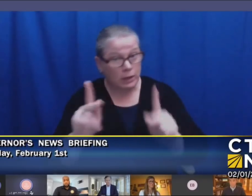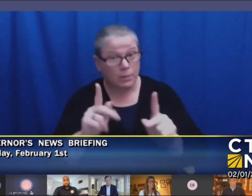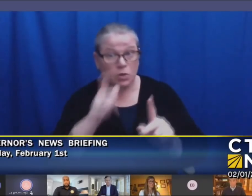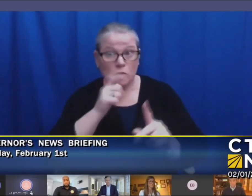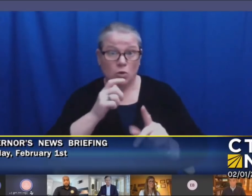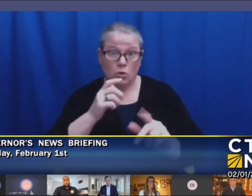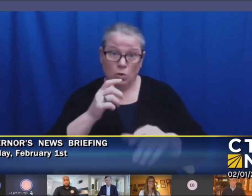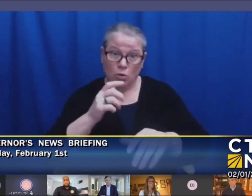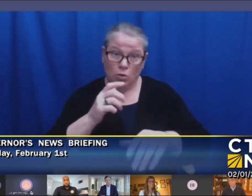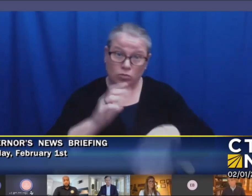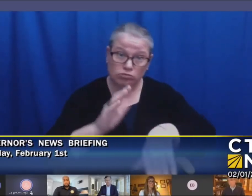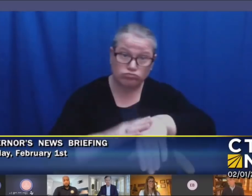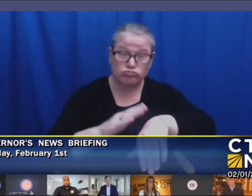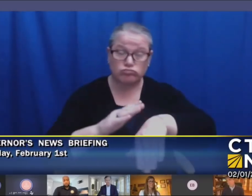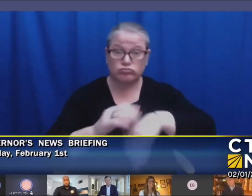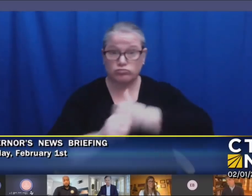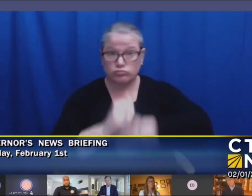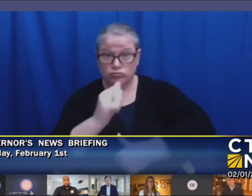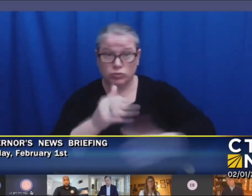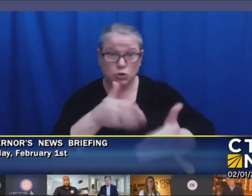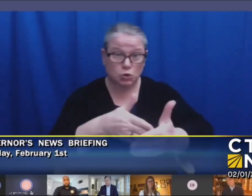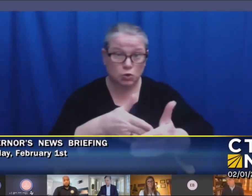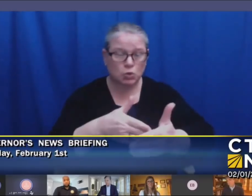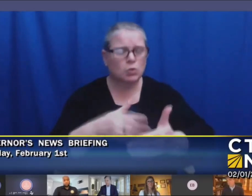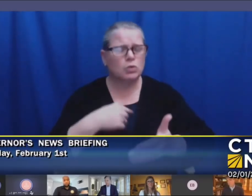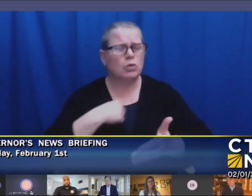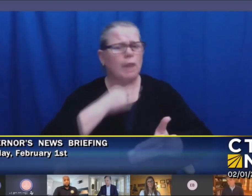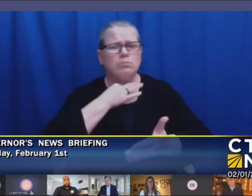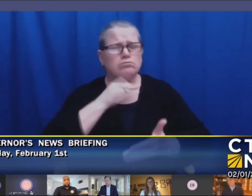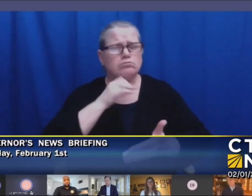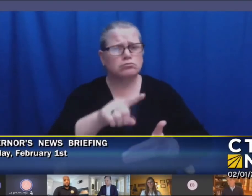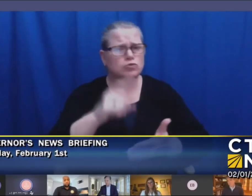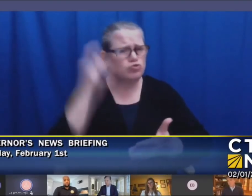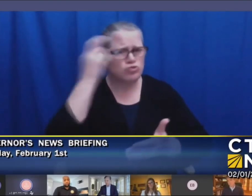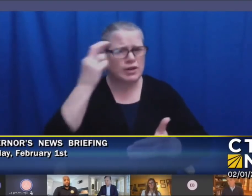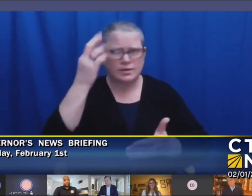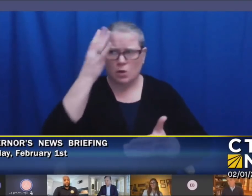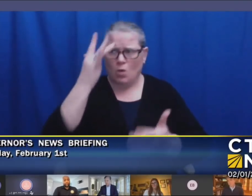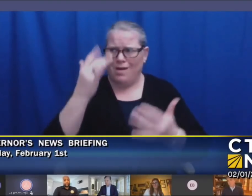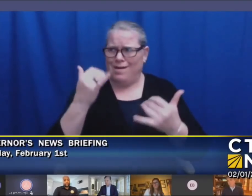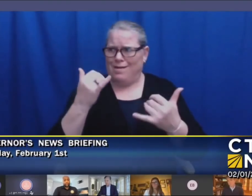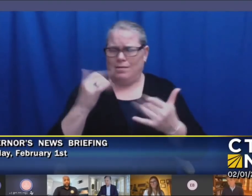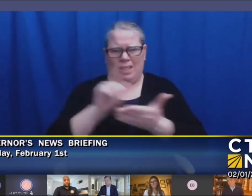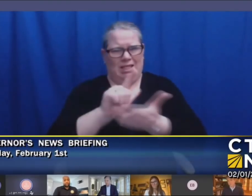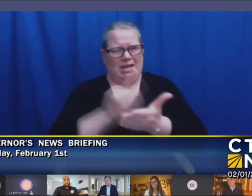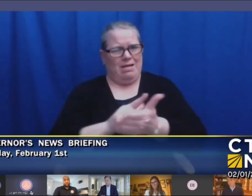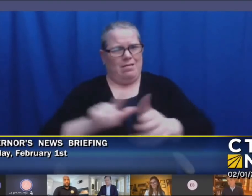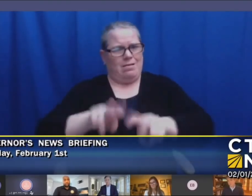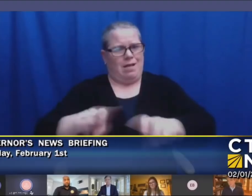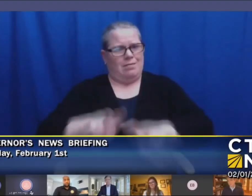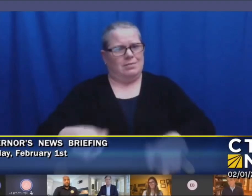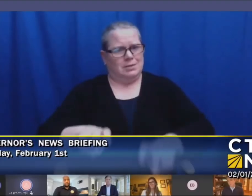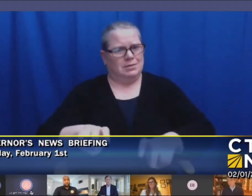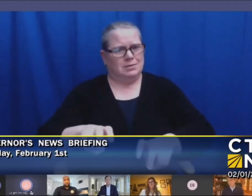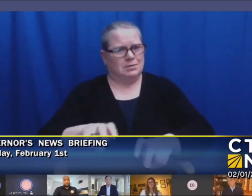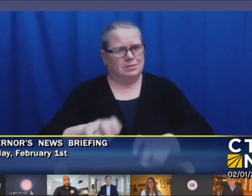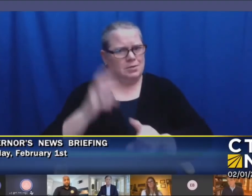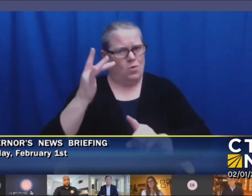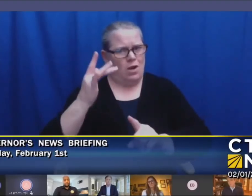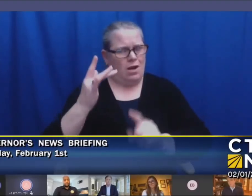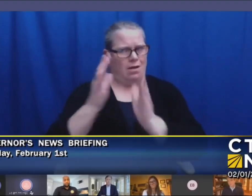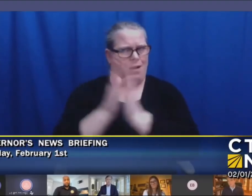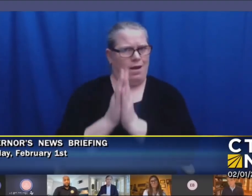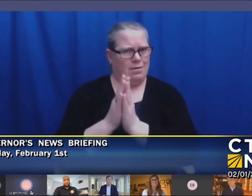were gonna sue? I'm just wondering what prompted the legal analysis from the governor's counsel's office.